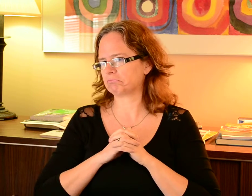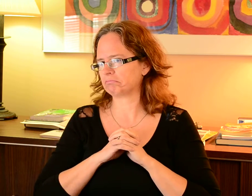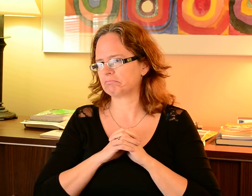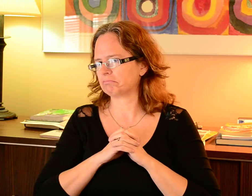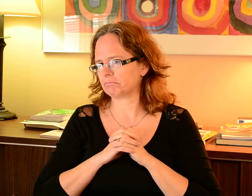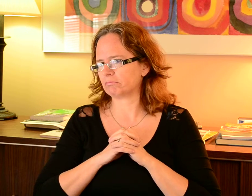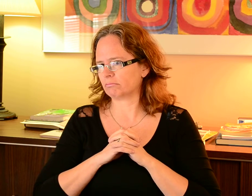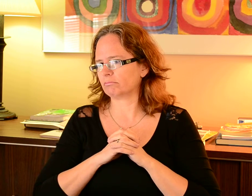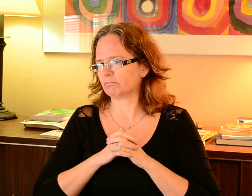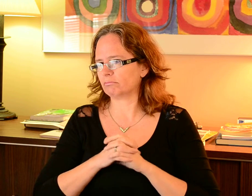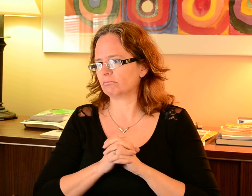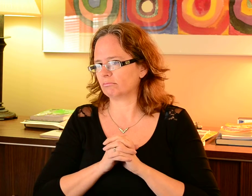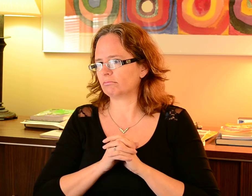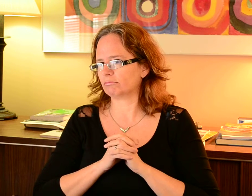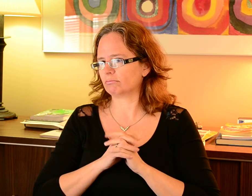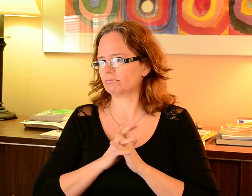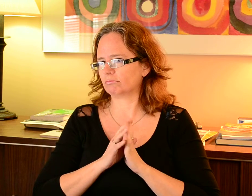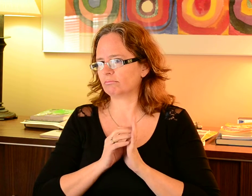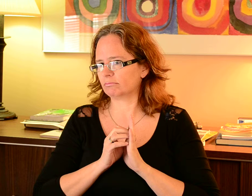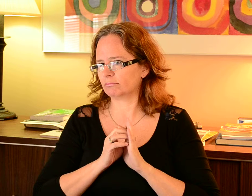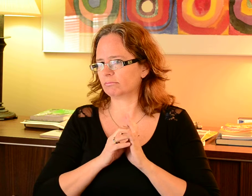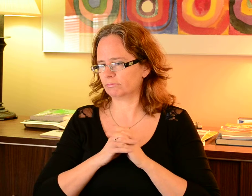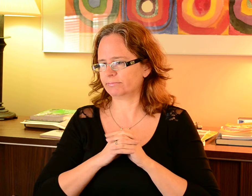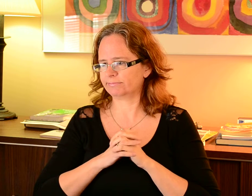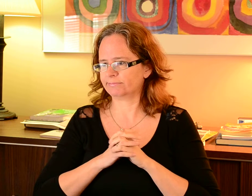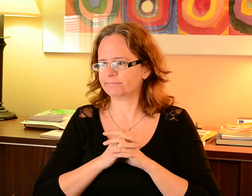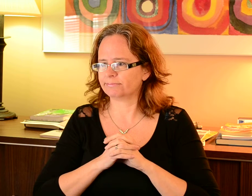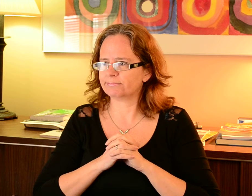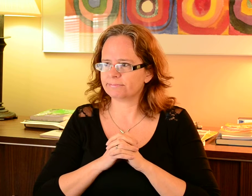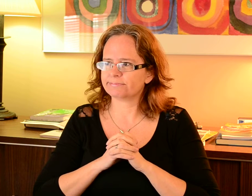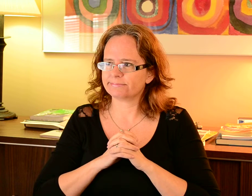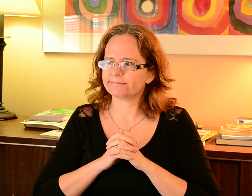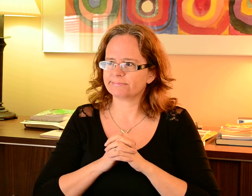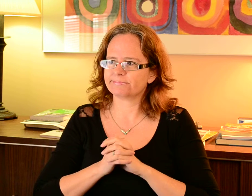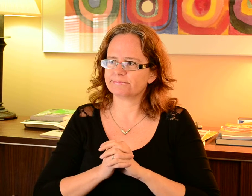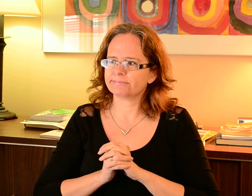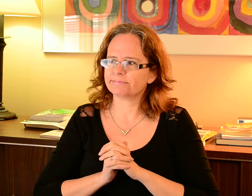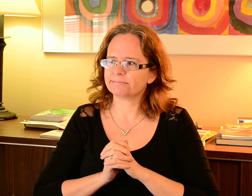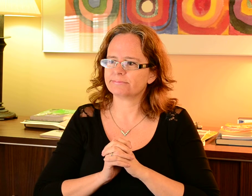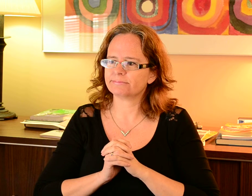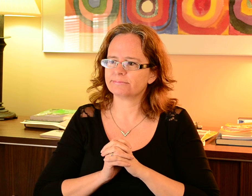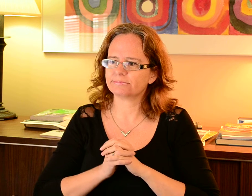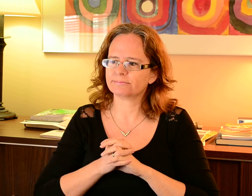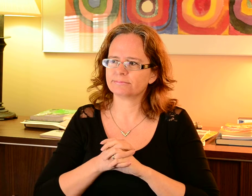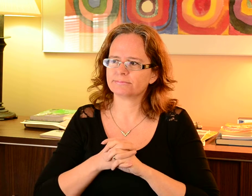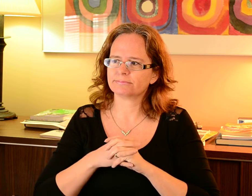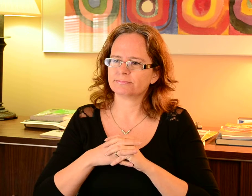intervener, succeed, that for me is the most inspiring aspect. We have been going into firms and teaching a